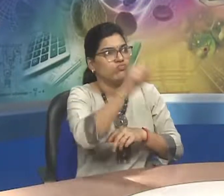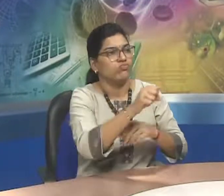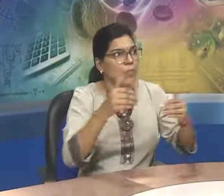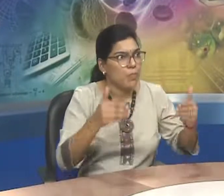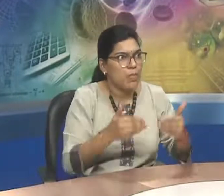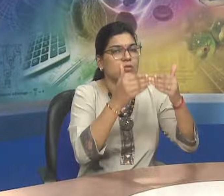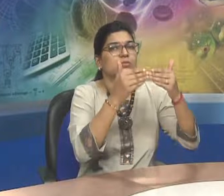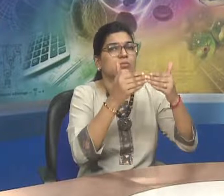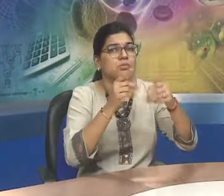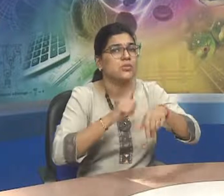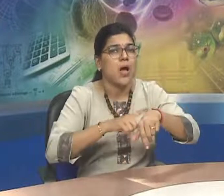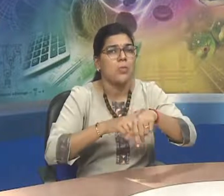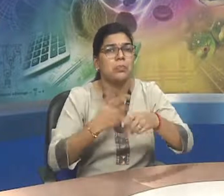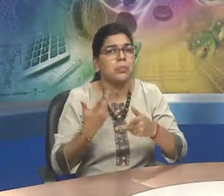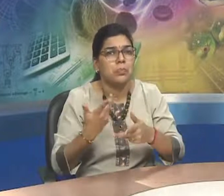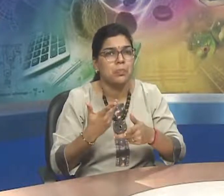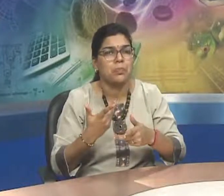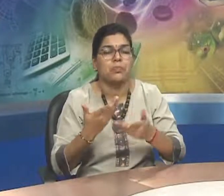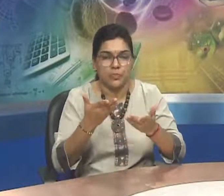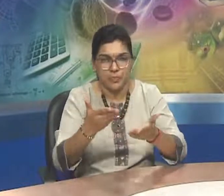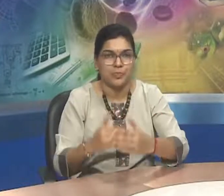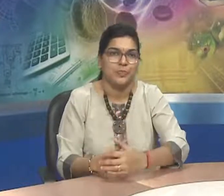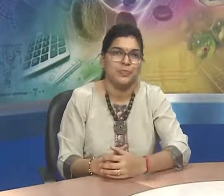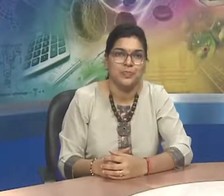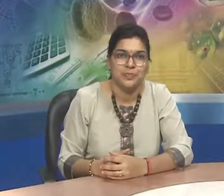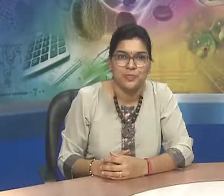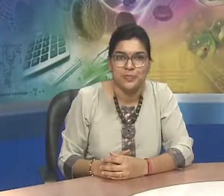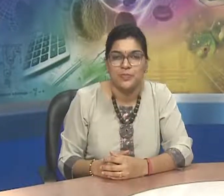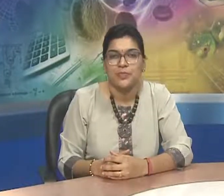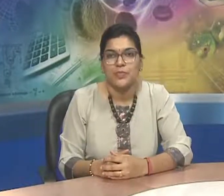hours. So you have to choose the right answer.